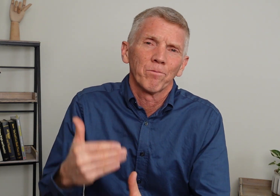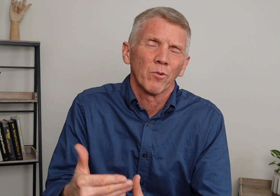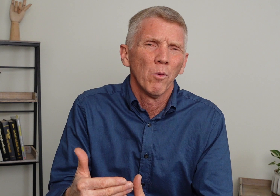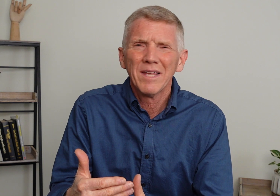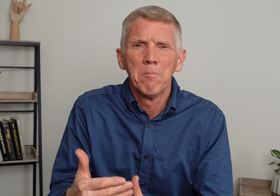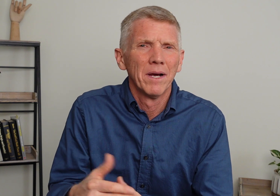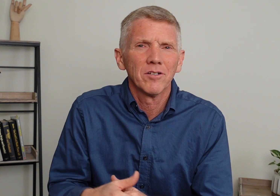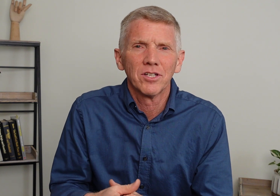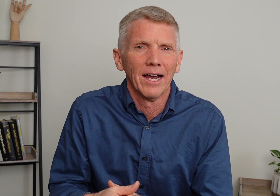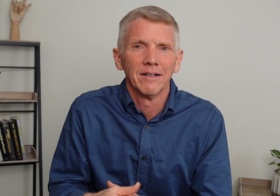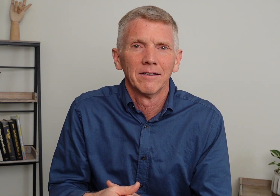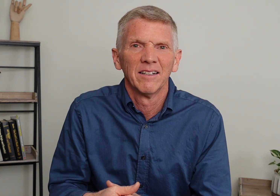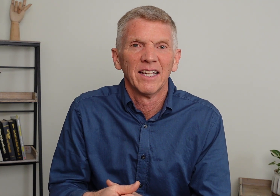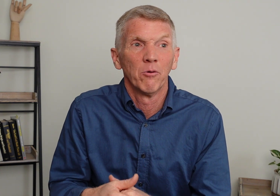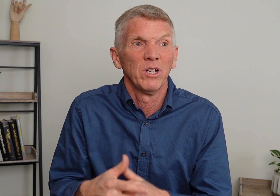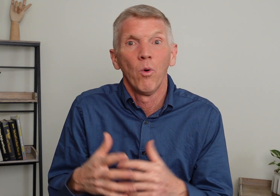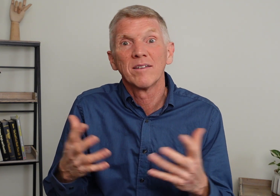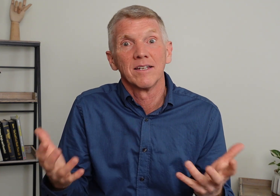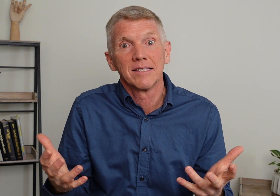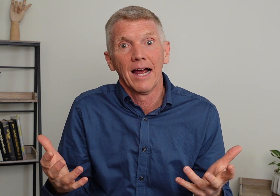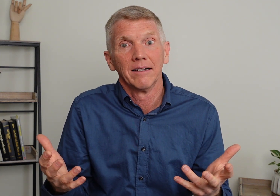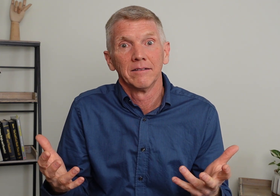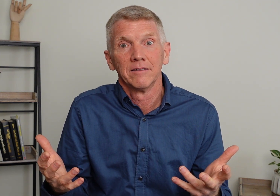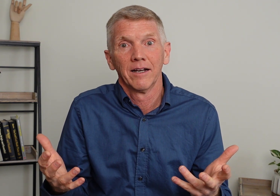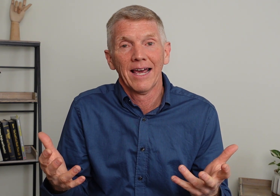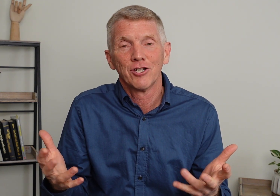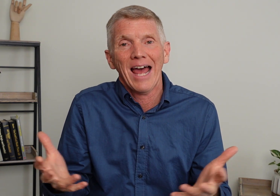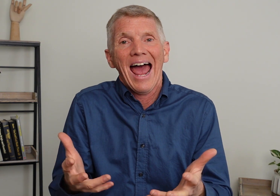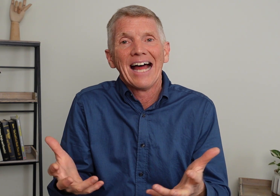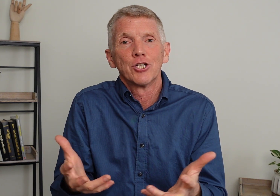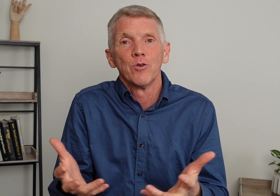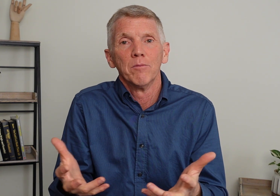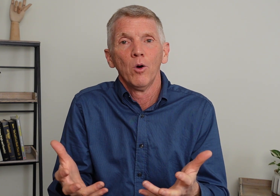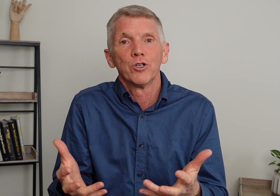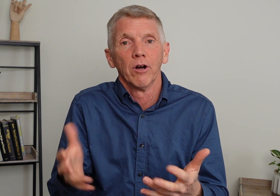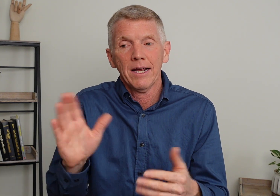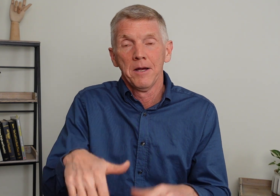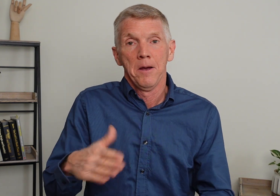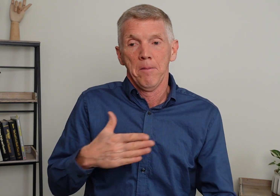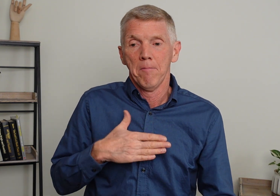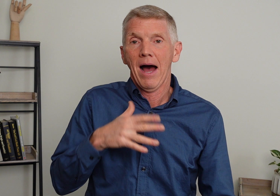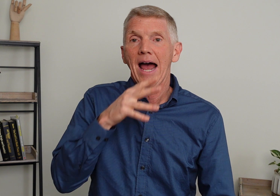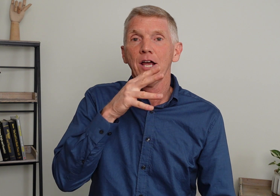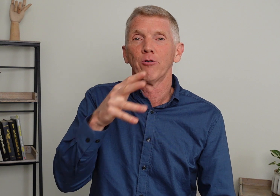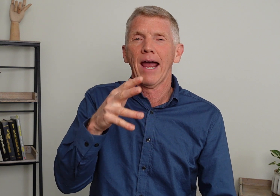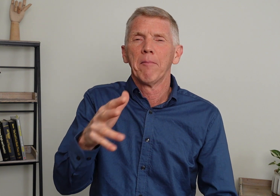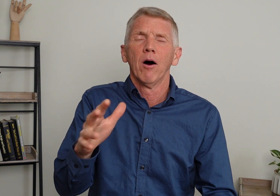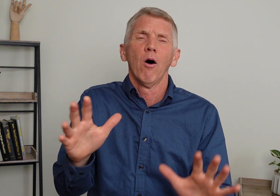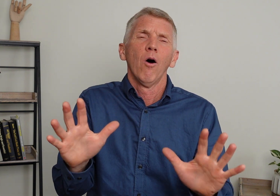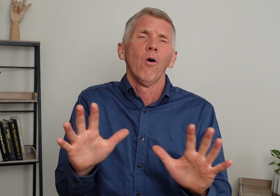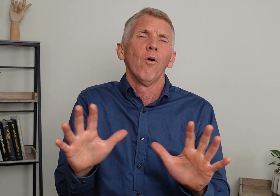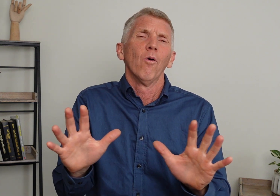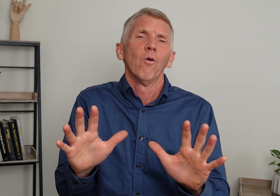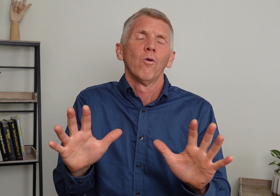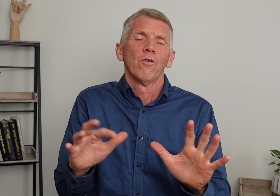What was that middle sign? It really wasn't a sign. Okay, it just adds to the emotion, right? My grandma, oh, this